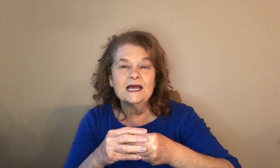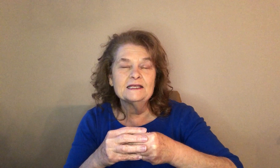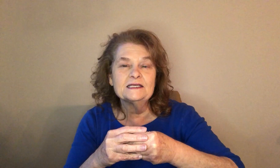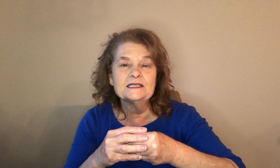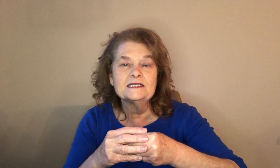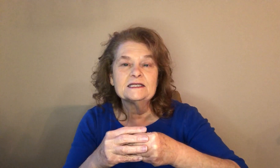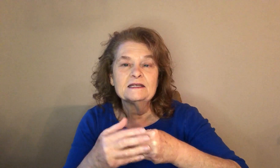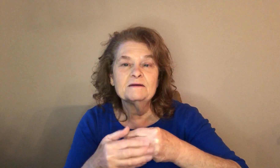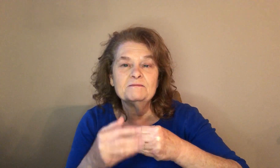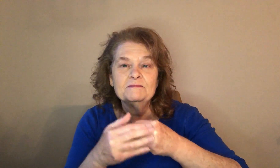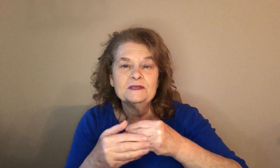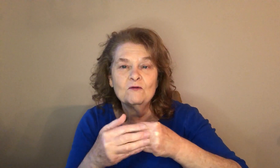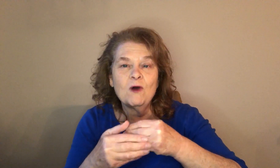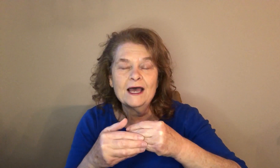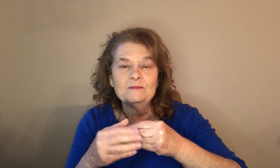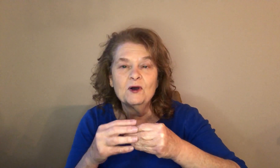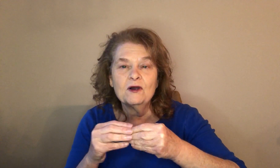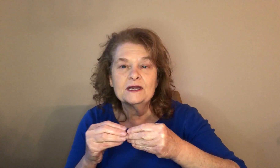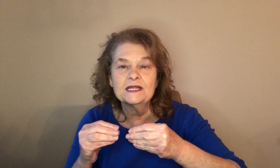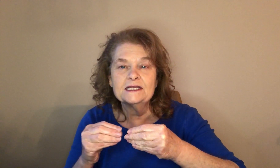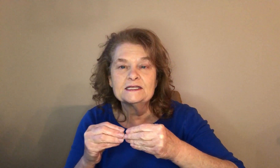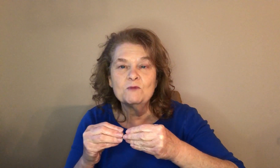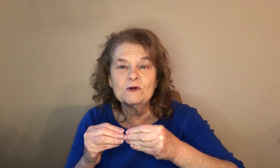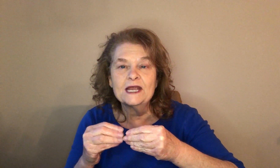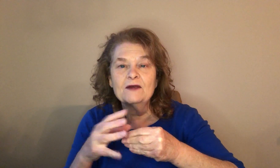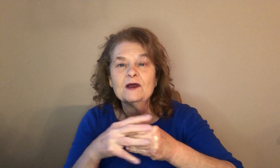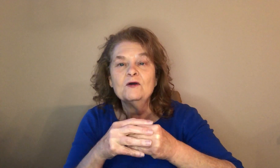this is the wide part and it gets more narrow,